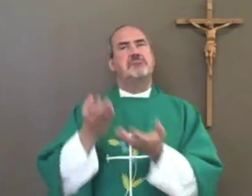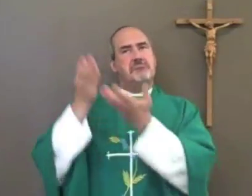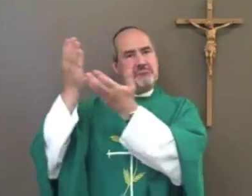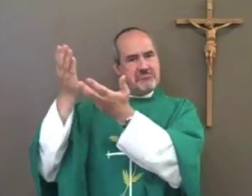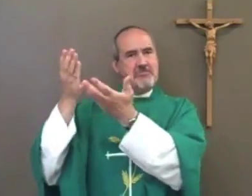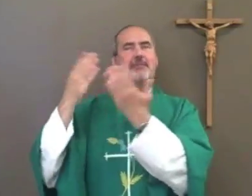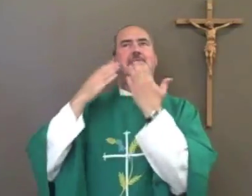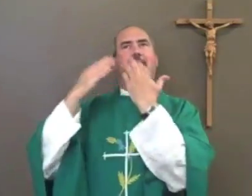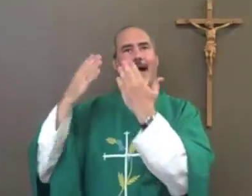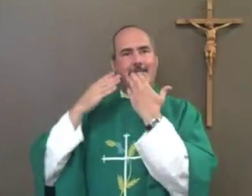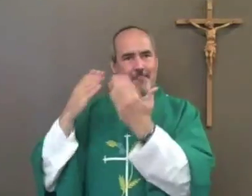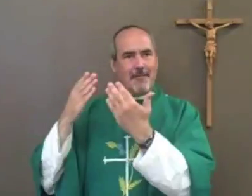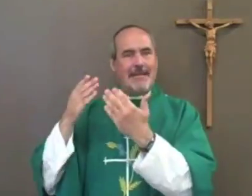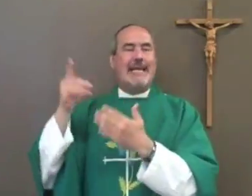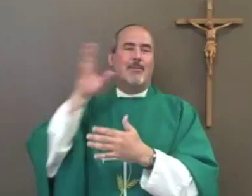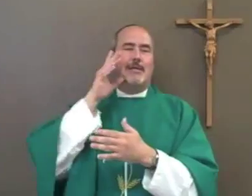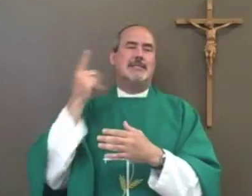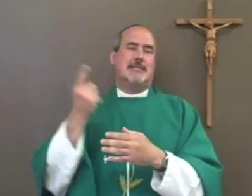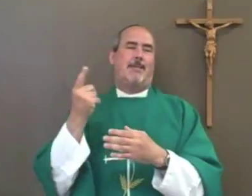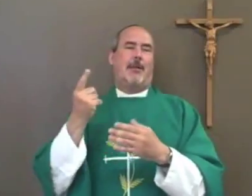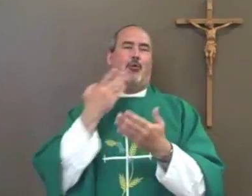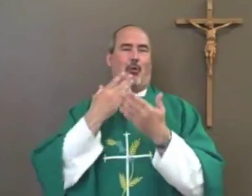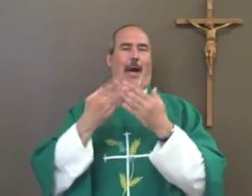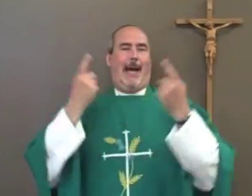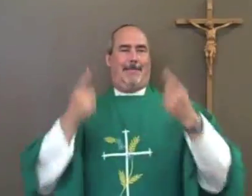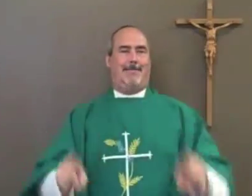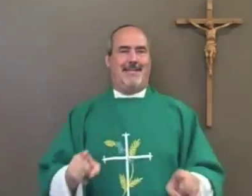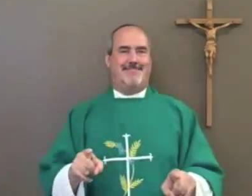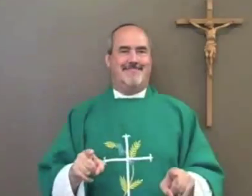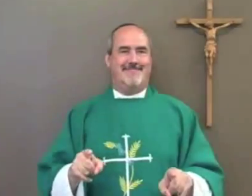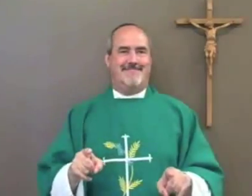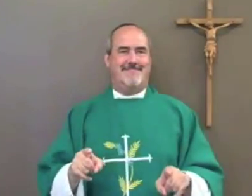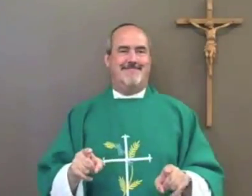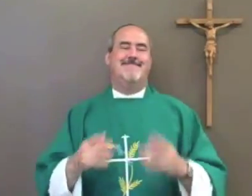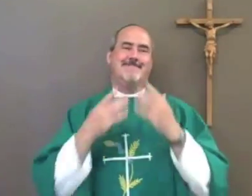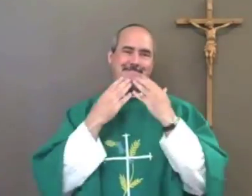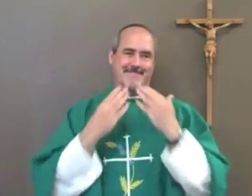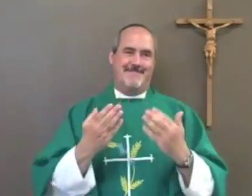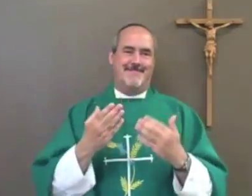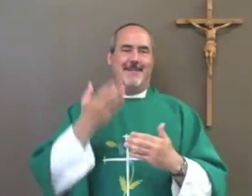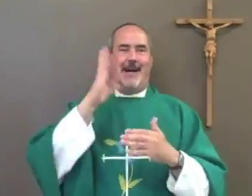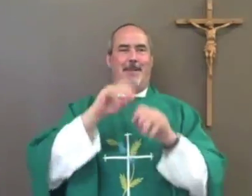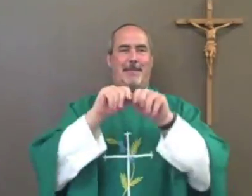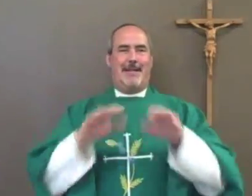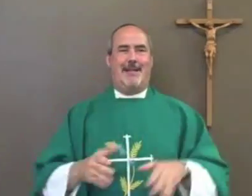and thank Him, no matter what our problems are, that something good will happen. God bless.